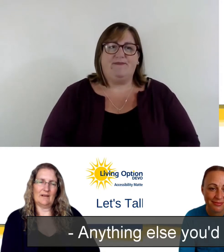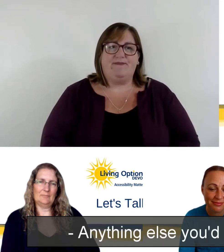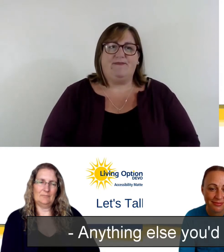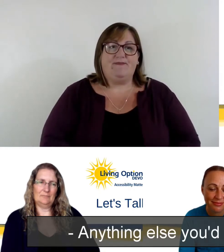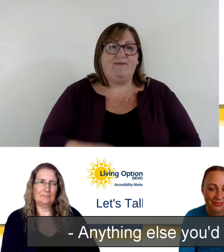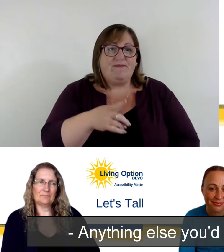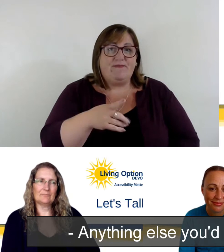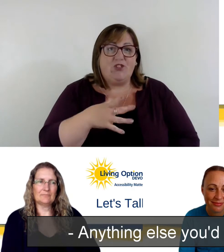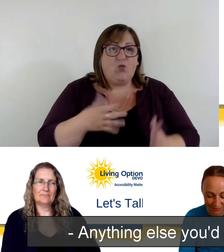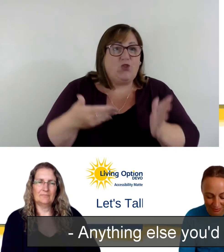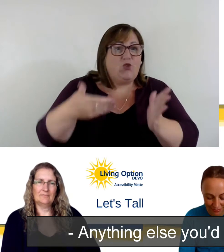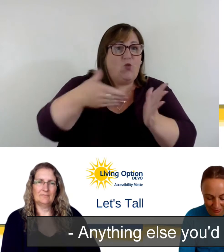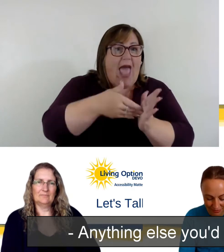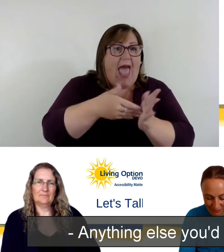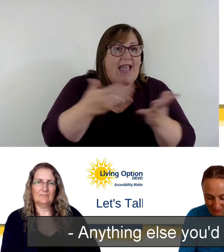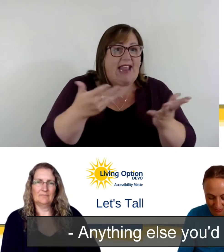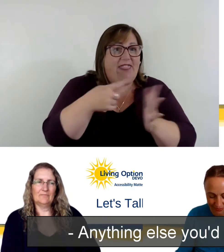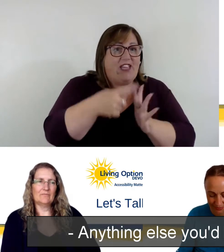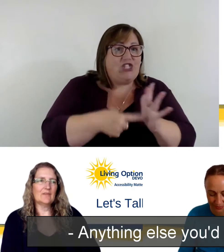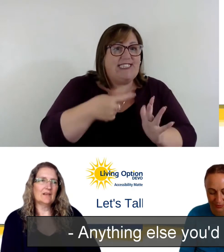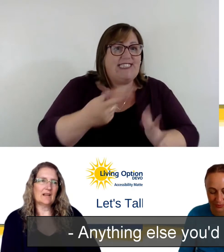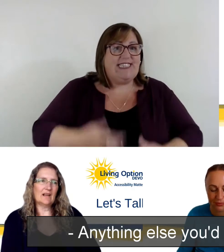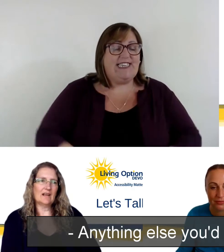Anything else you'd like to add, Justine?